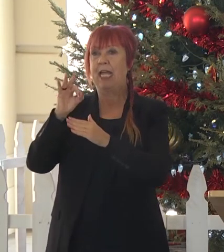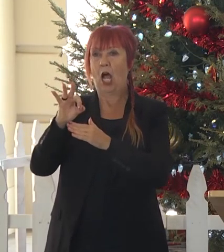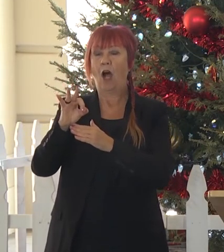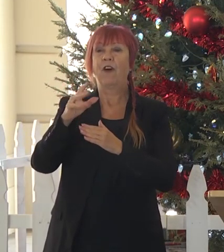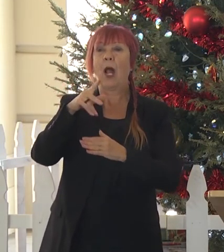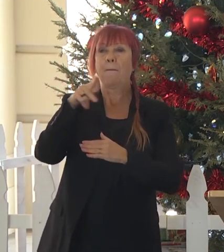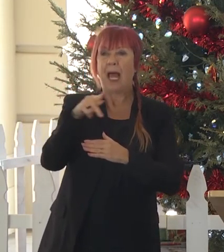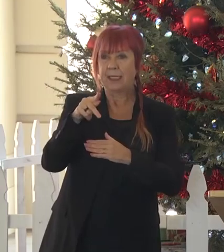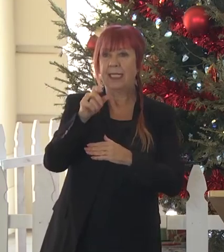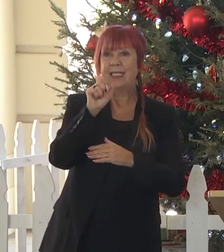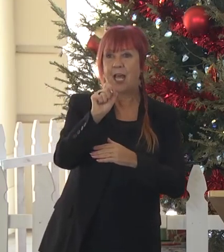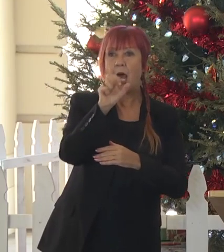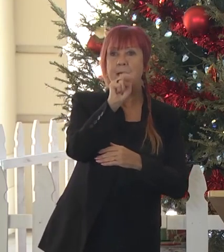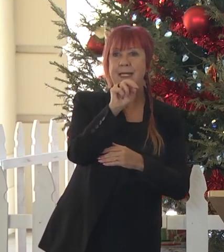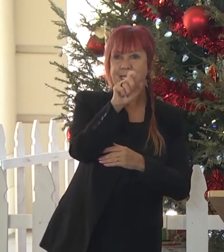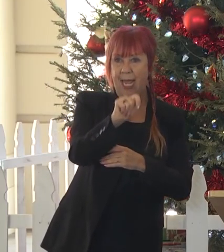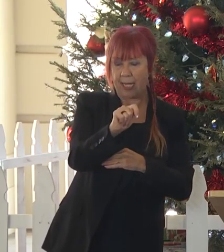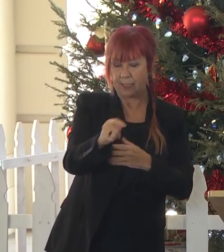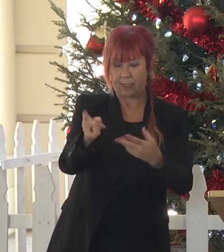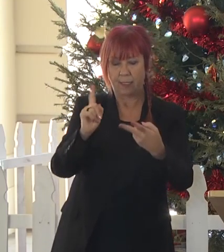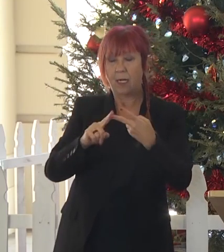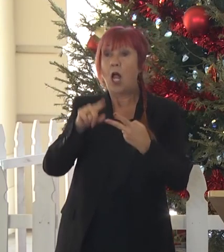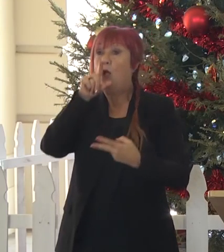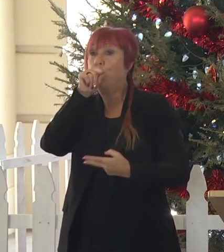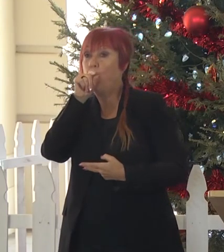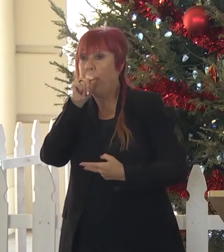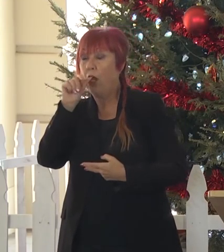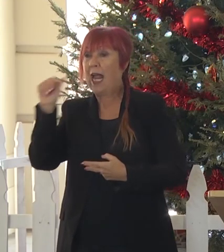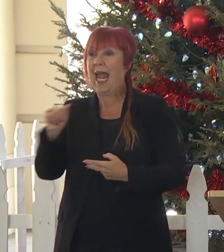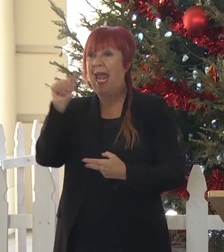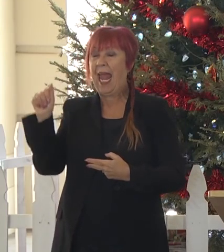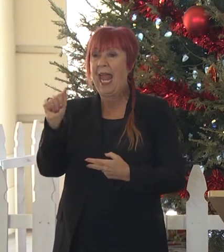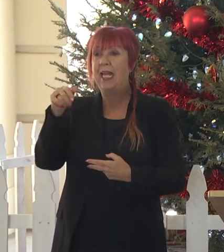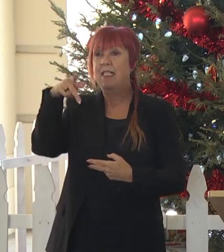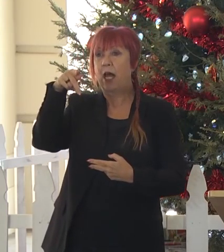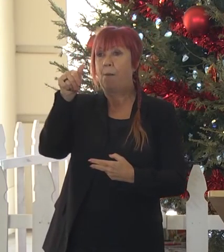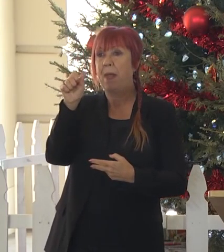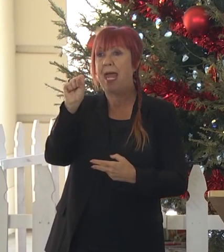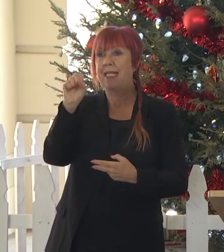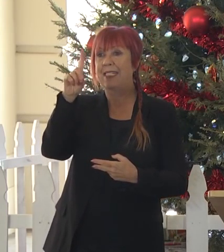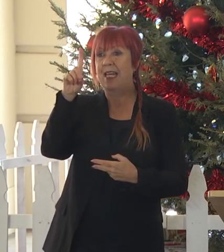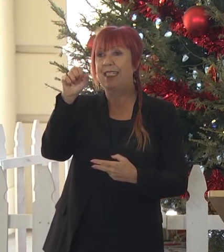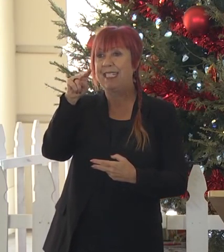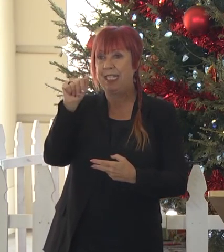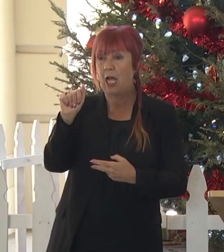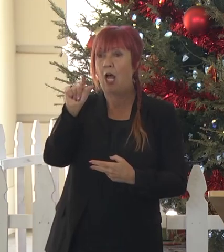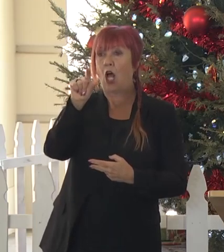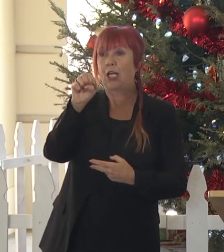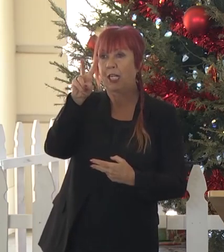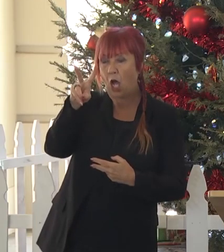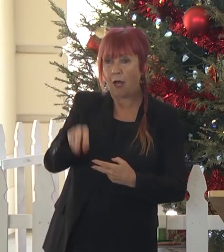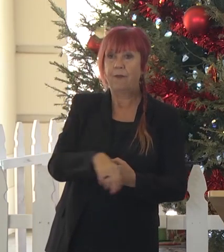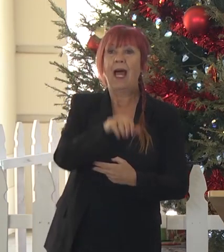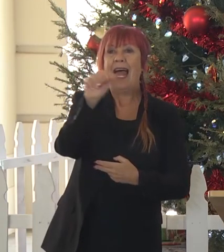cityofpasadena.net, on Twitter, at PasadenaGov, at